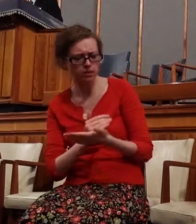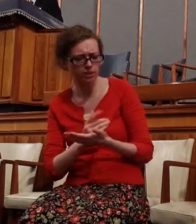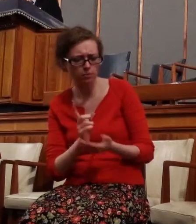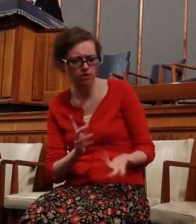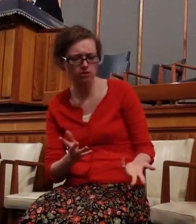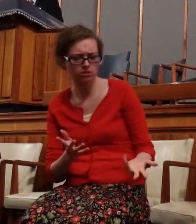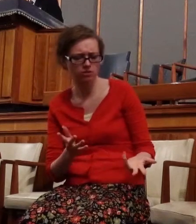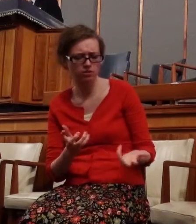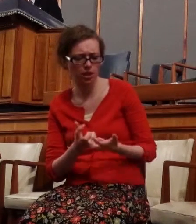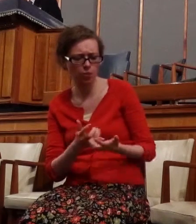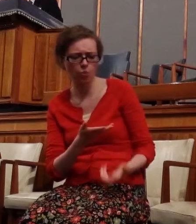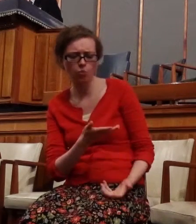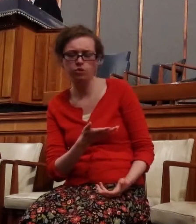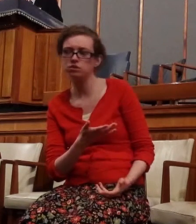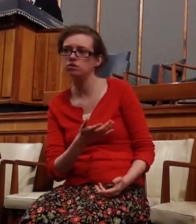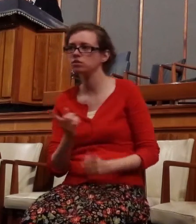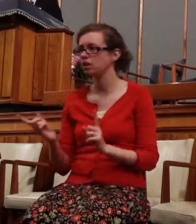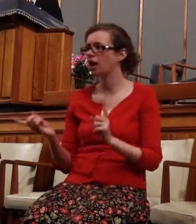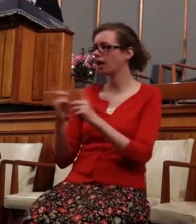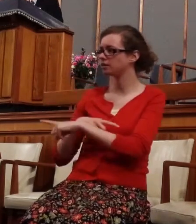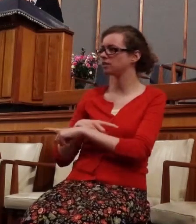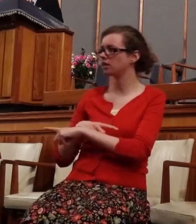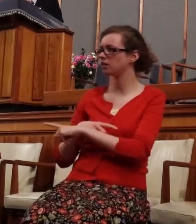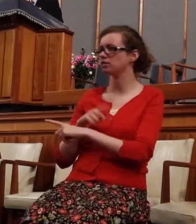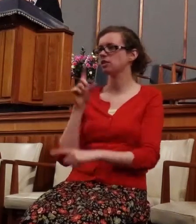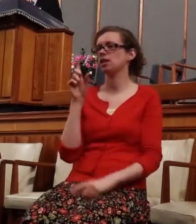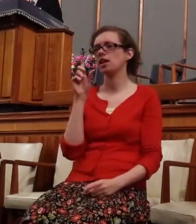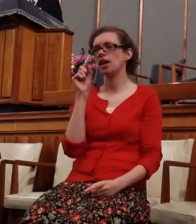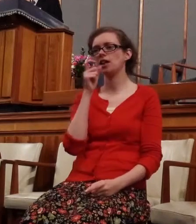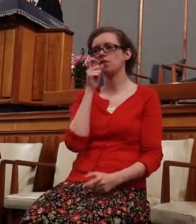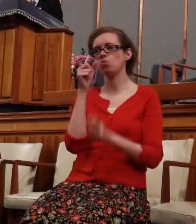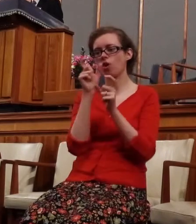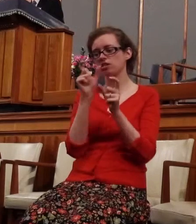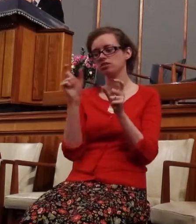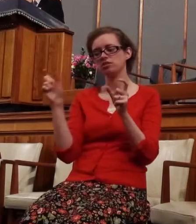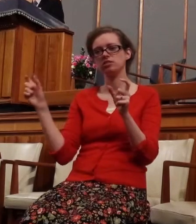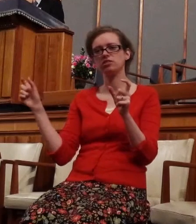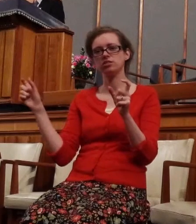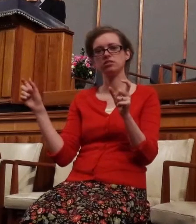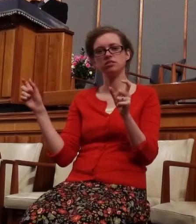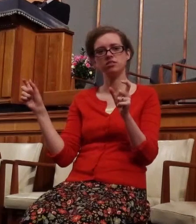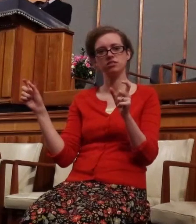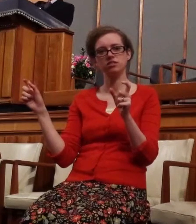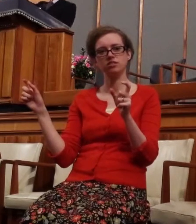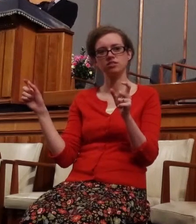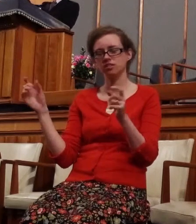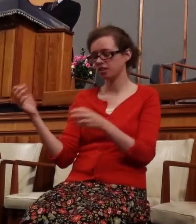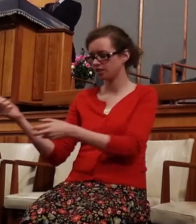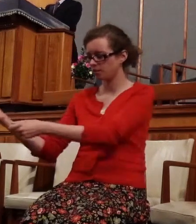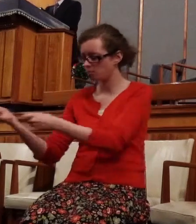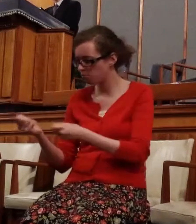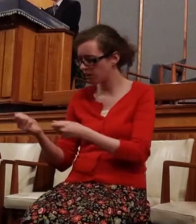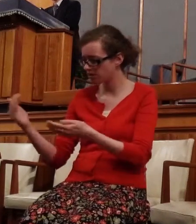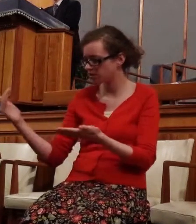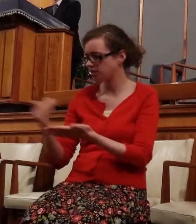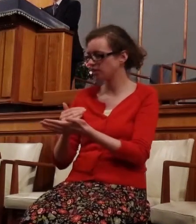I'm using 11 words. 11 words to take a sinner from this earth unto heaven.